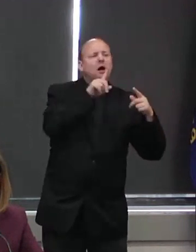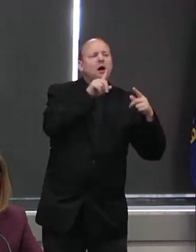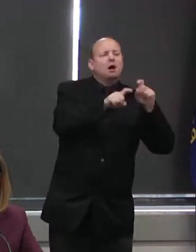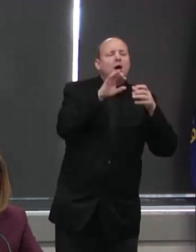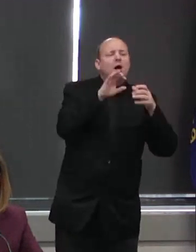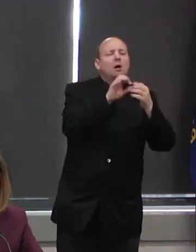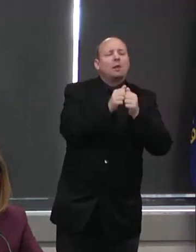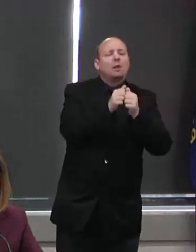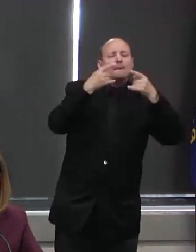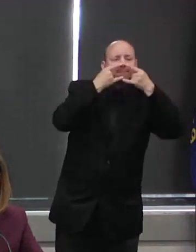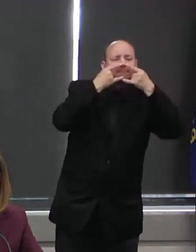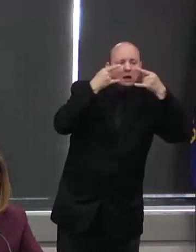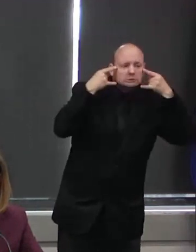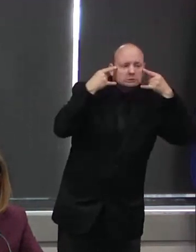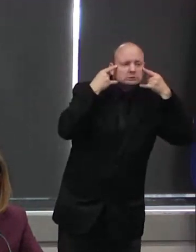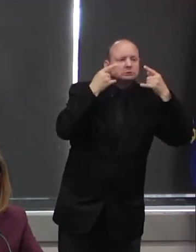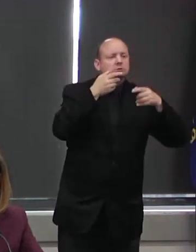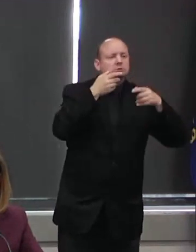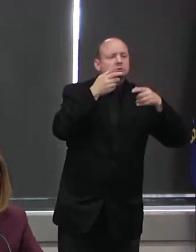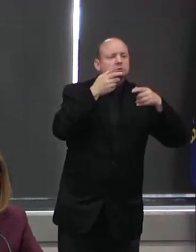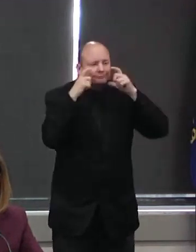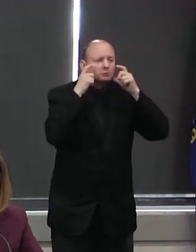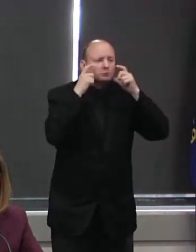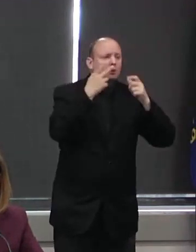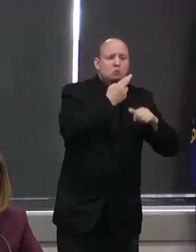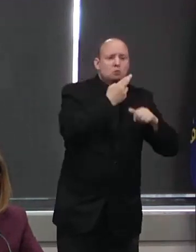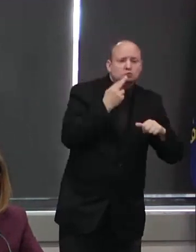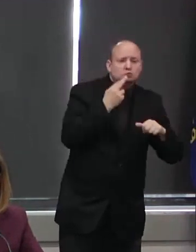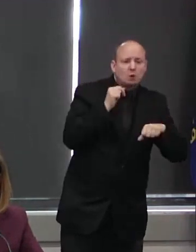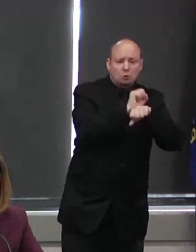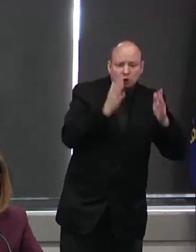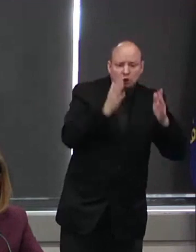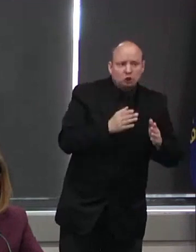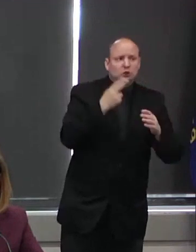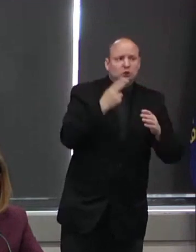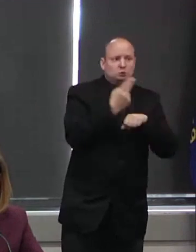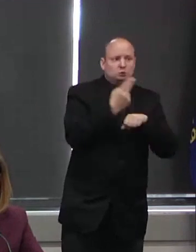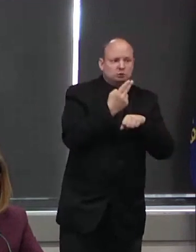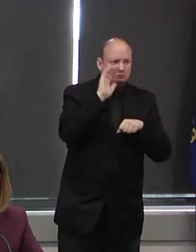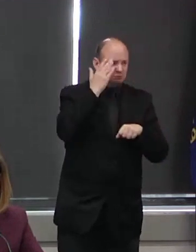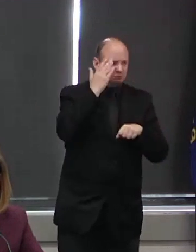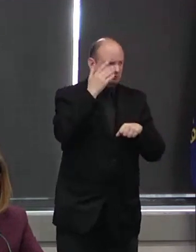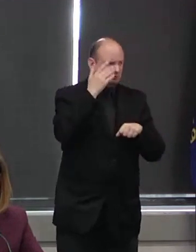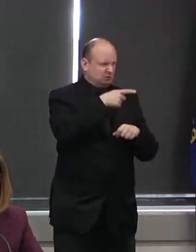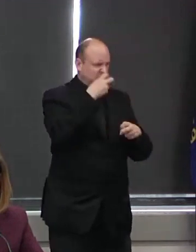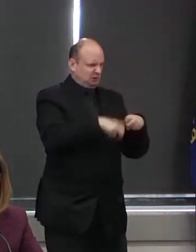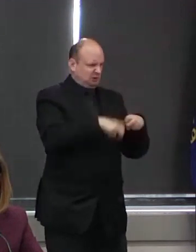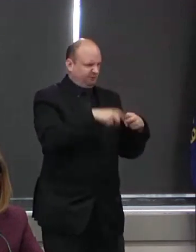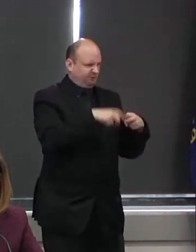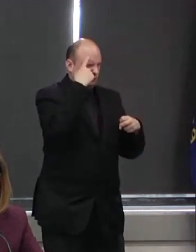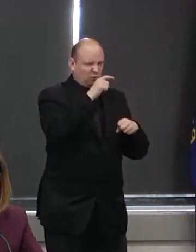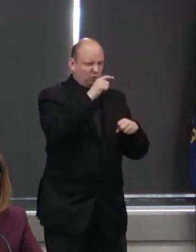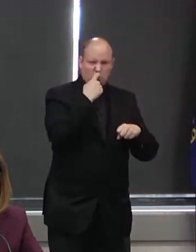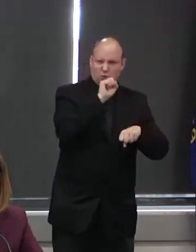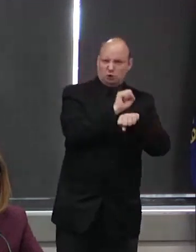for restaurant workers. Apparently that's difficult for people in restaurant